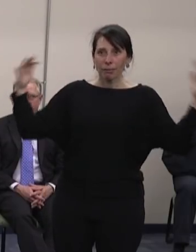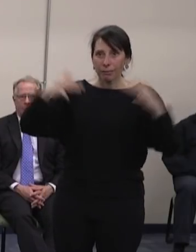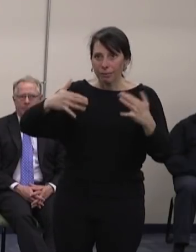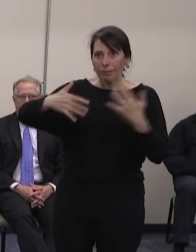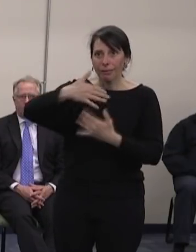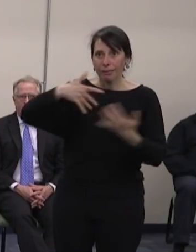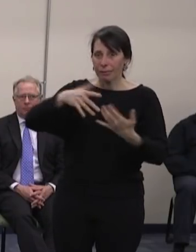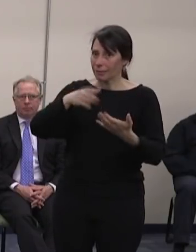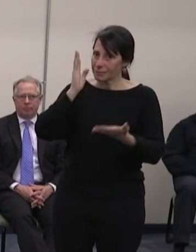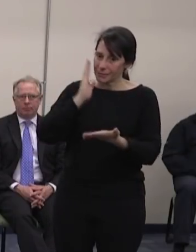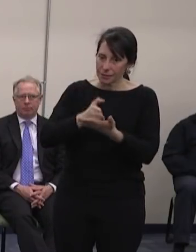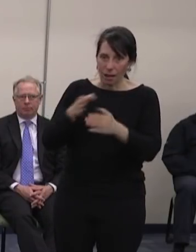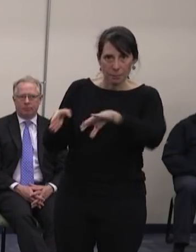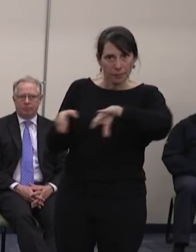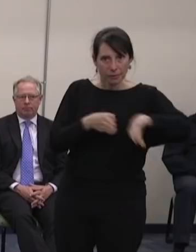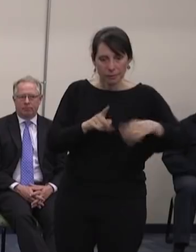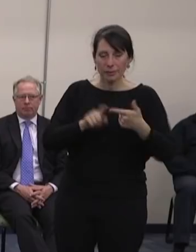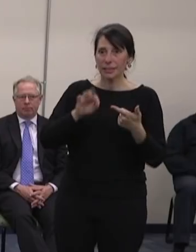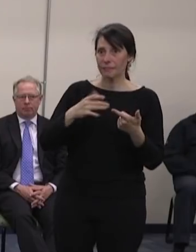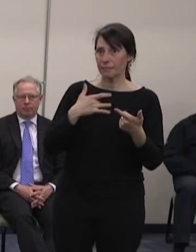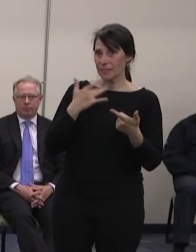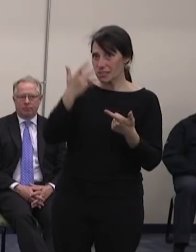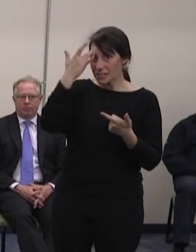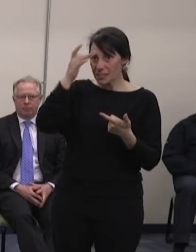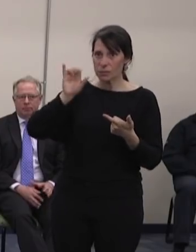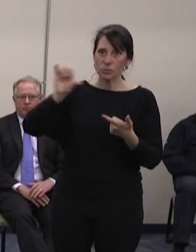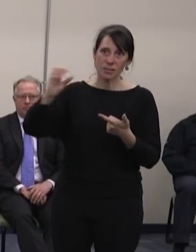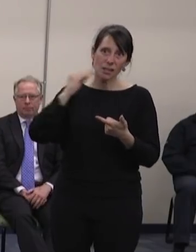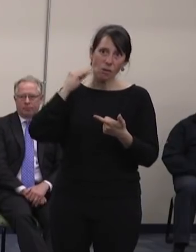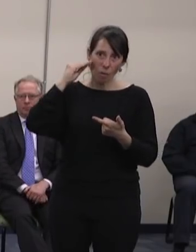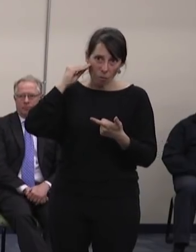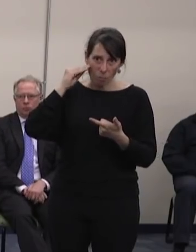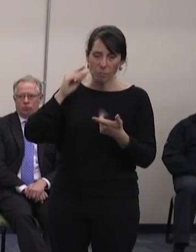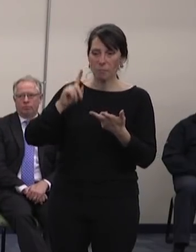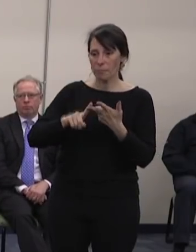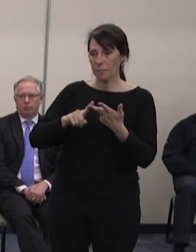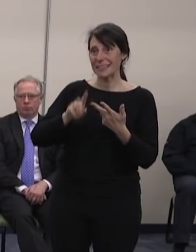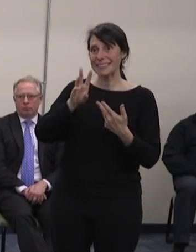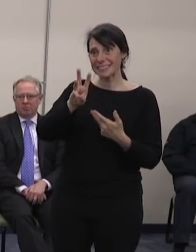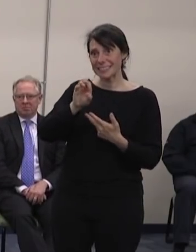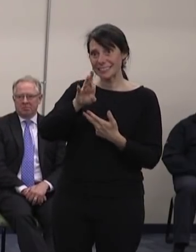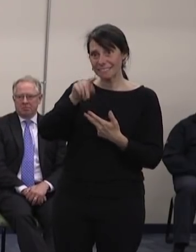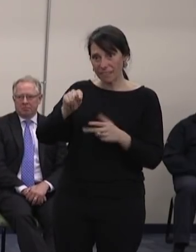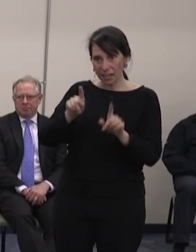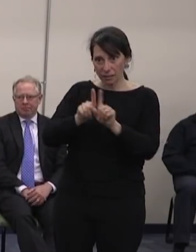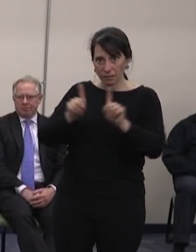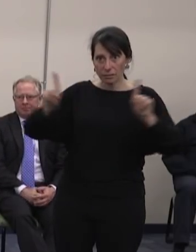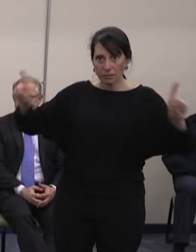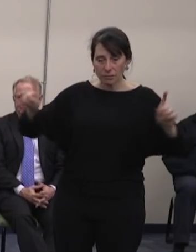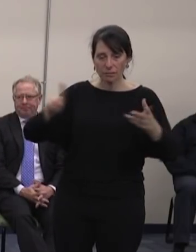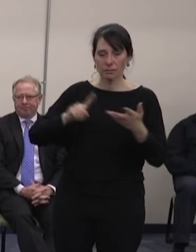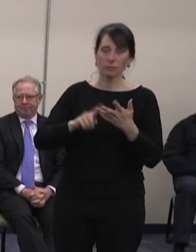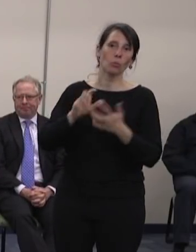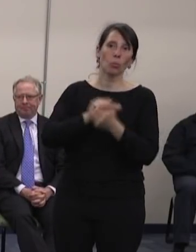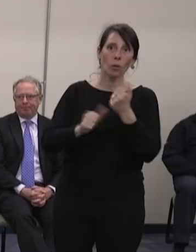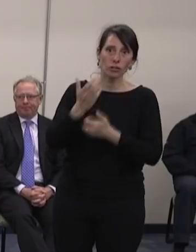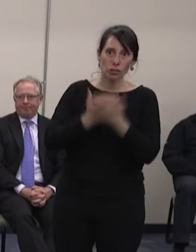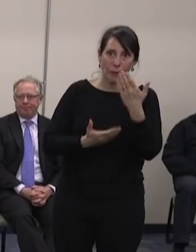sick, staying 6 feet away from each other, and washing hands with frequency.